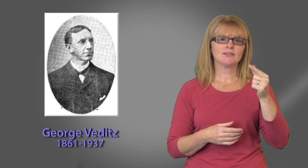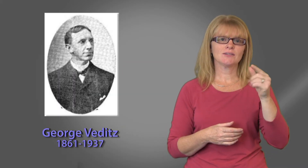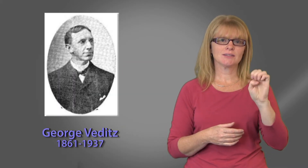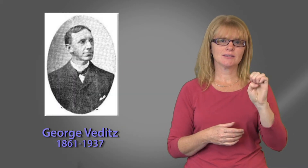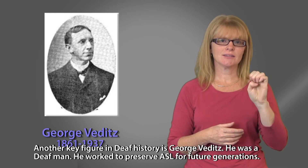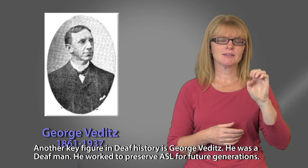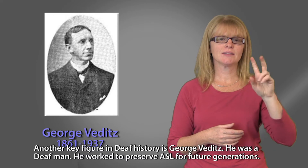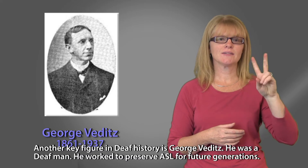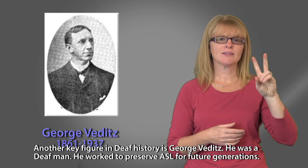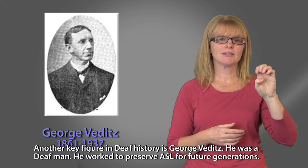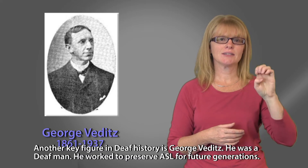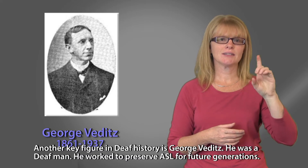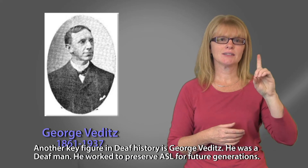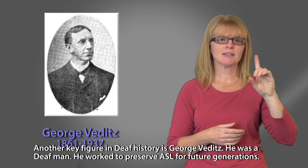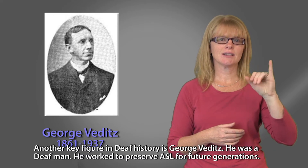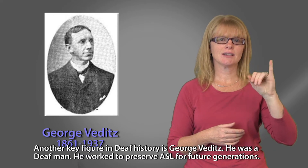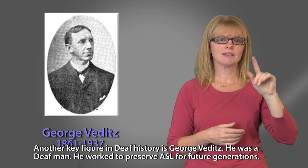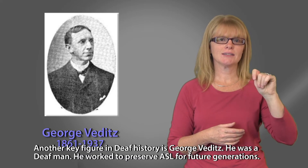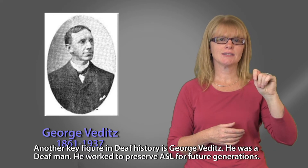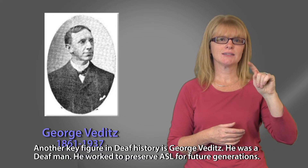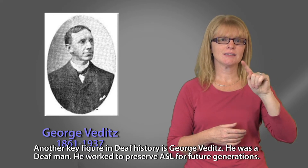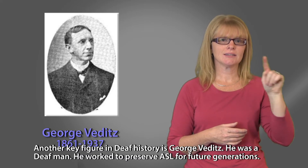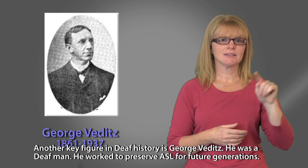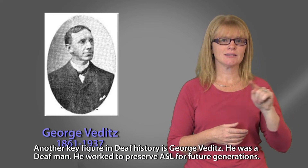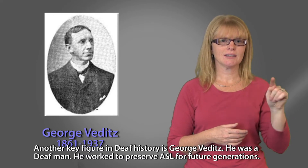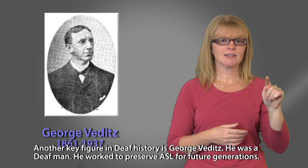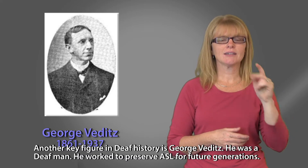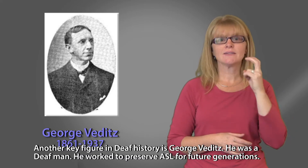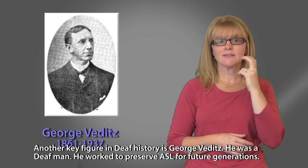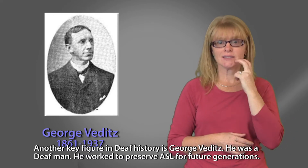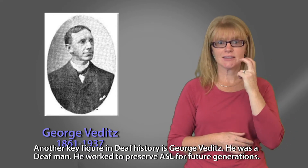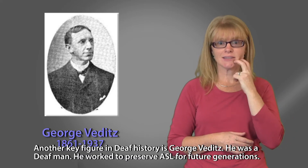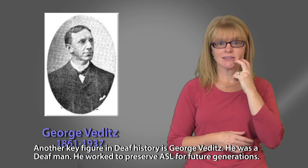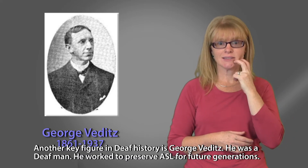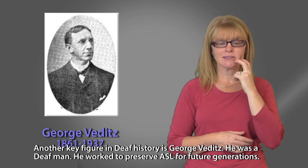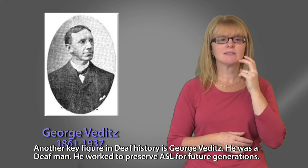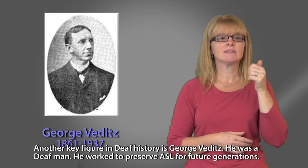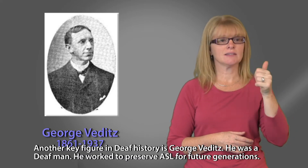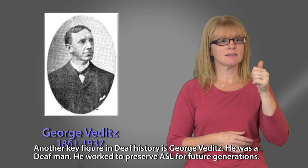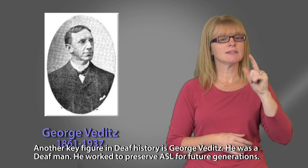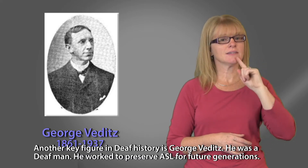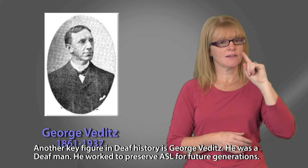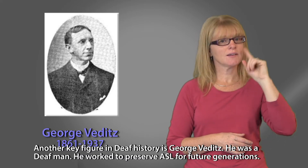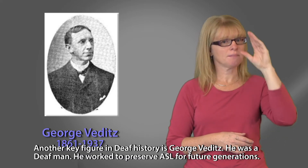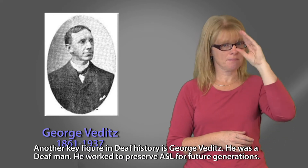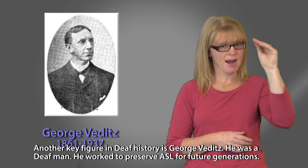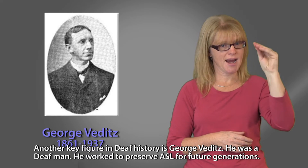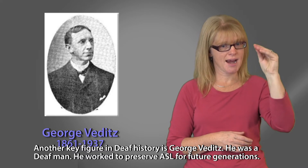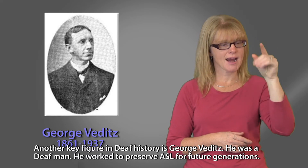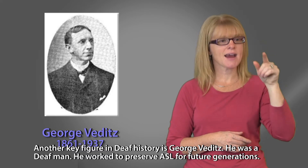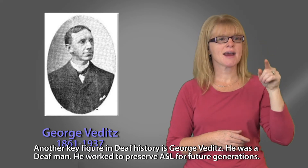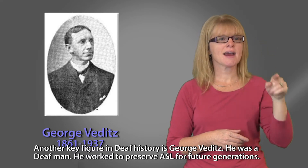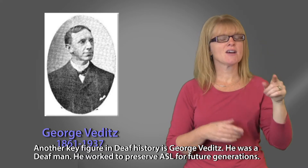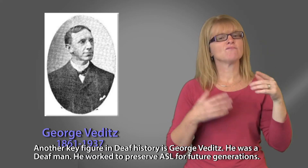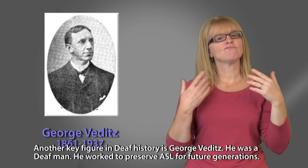Another key figure in Deaf history is George Veditz. He was a Deaf man.